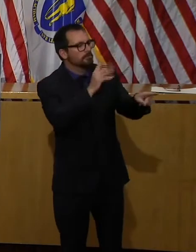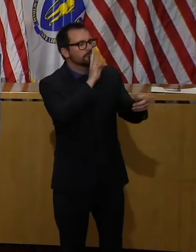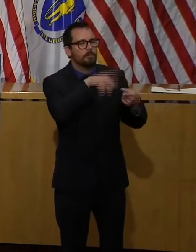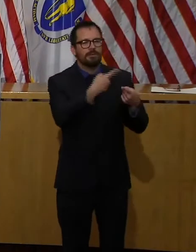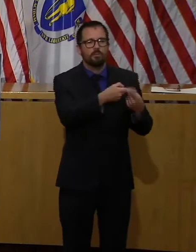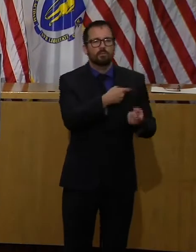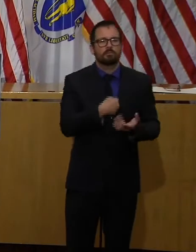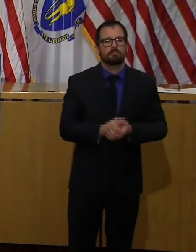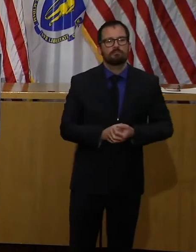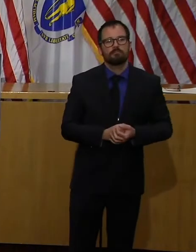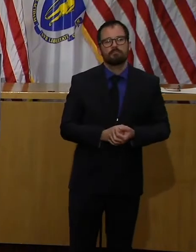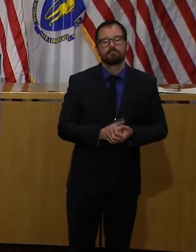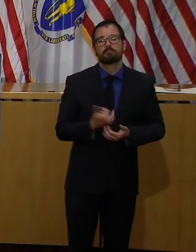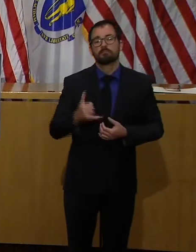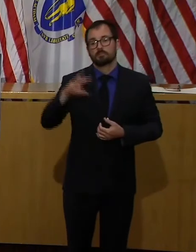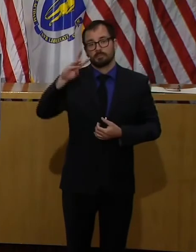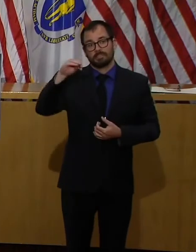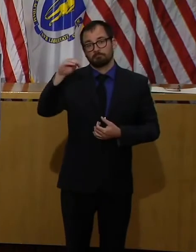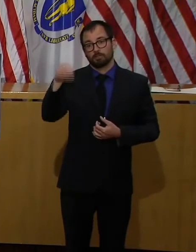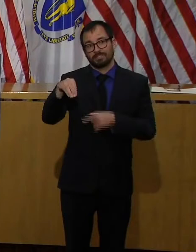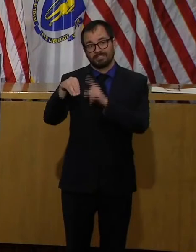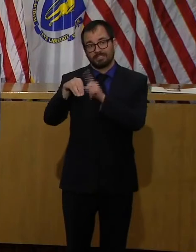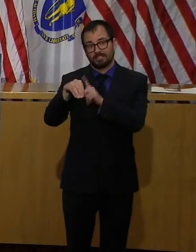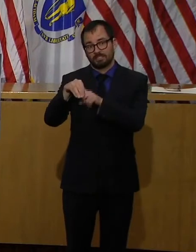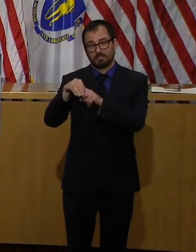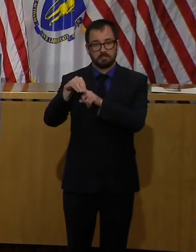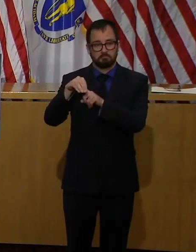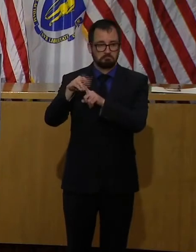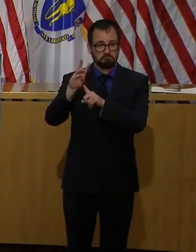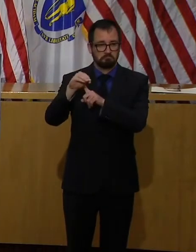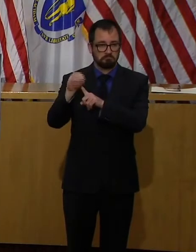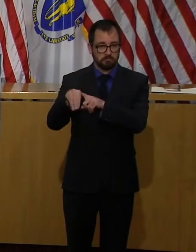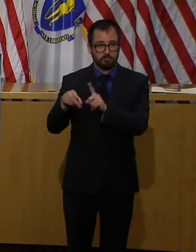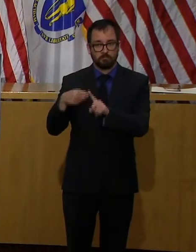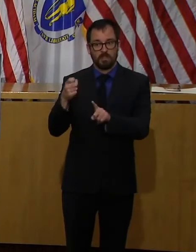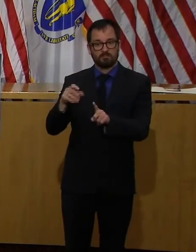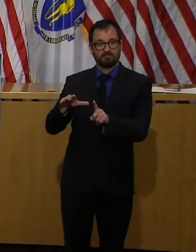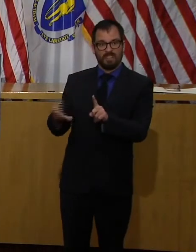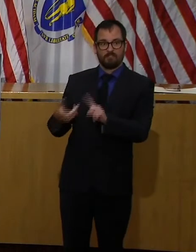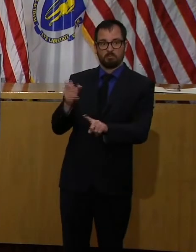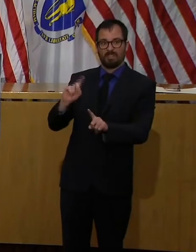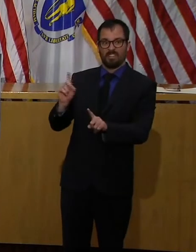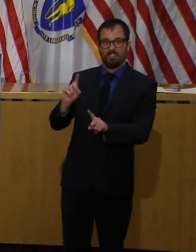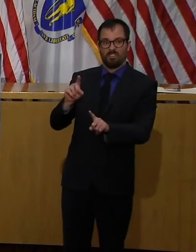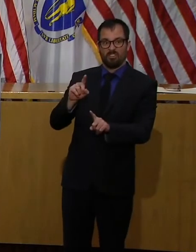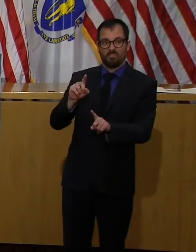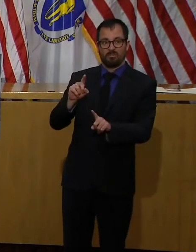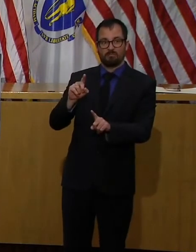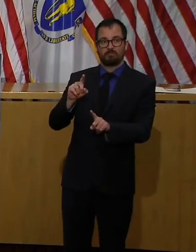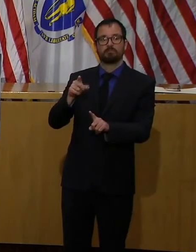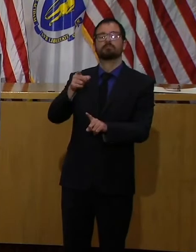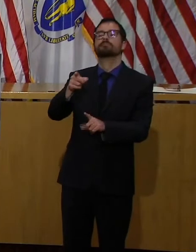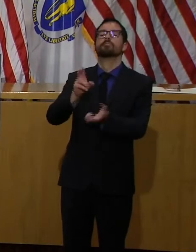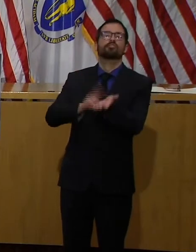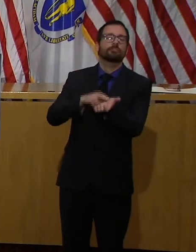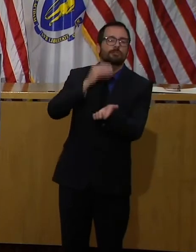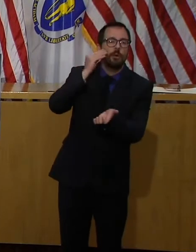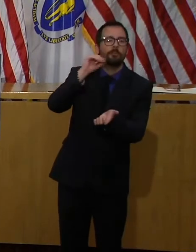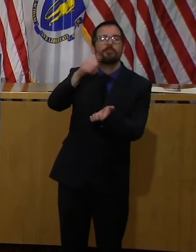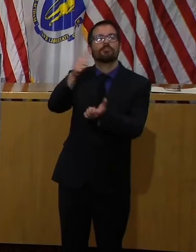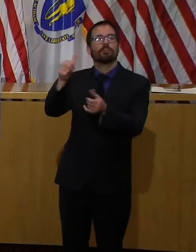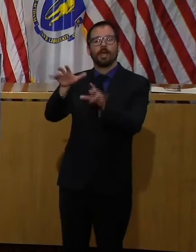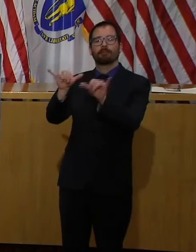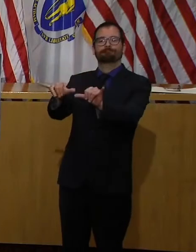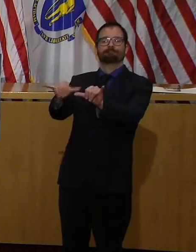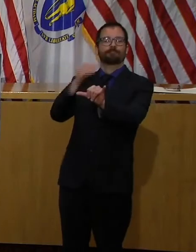60% almost, it's 60% of our deaths are from long-term care facilities. So I wanna like look at the death